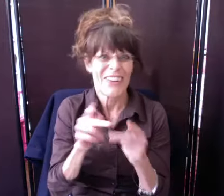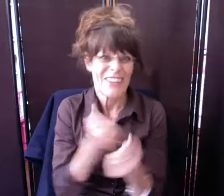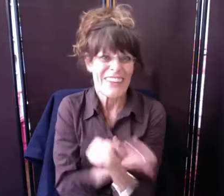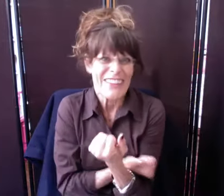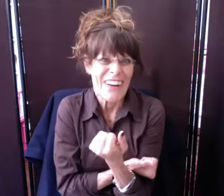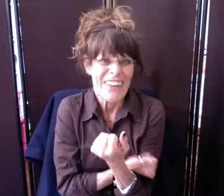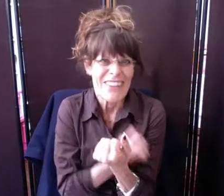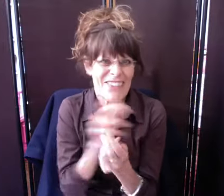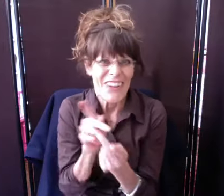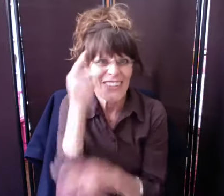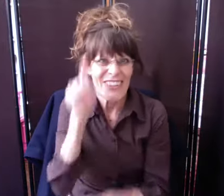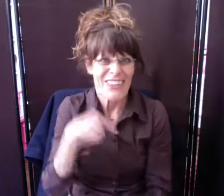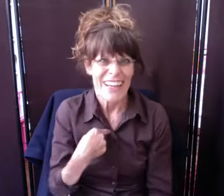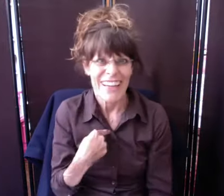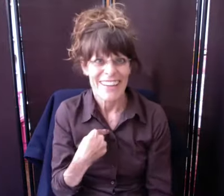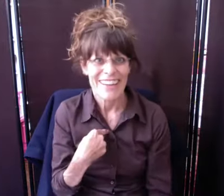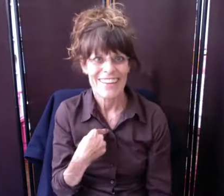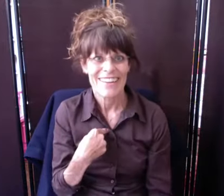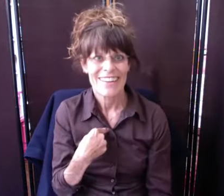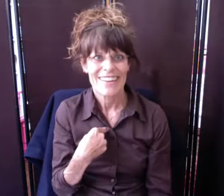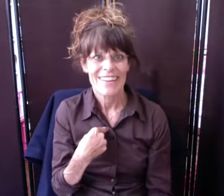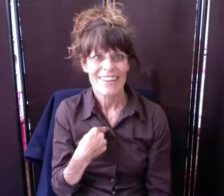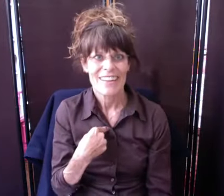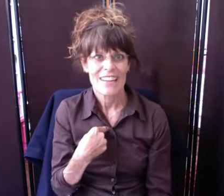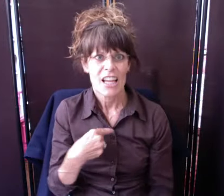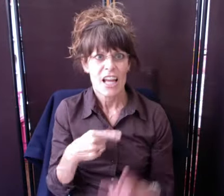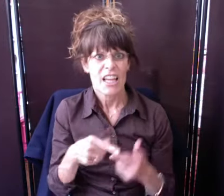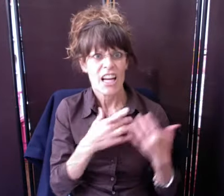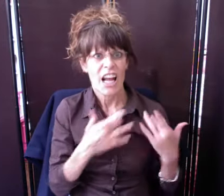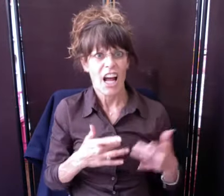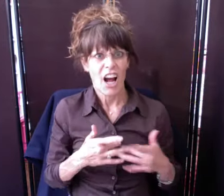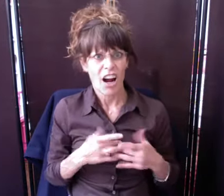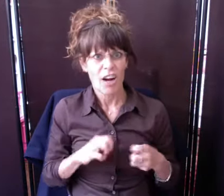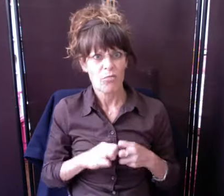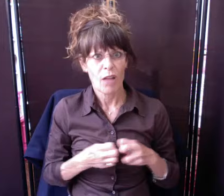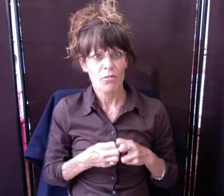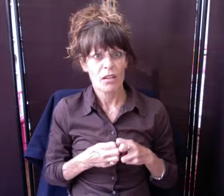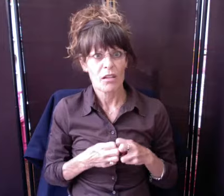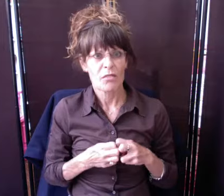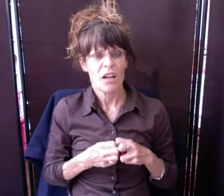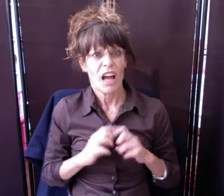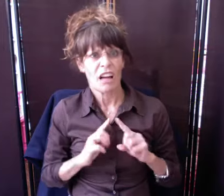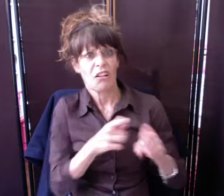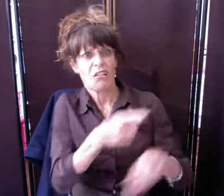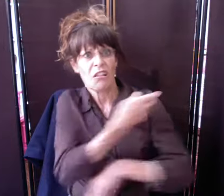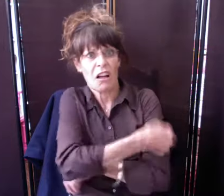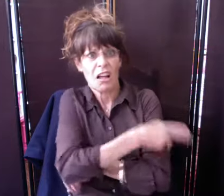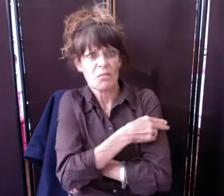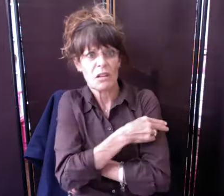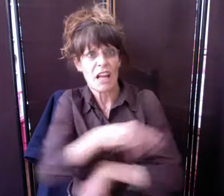And then I ended up with a heart murmur. I ended up in the hospital, so I had to quit that. And that's my experience with drugs,